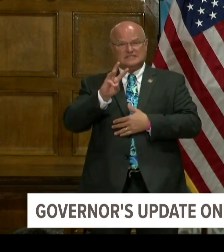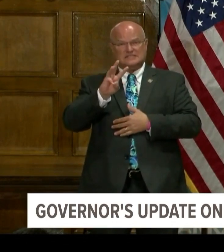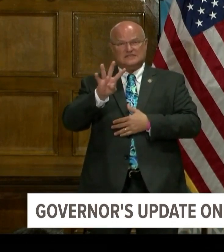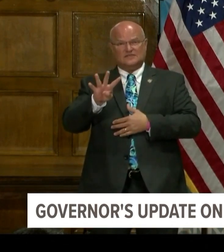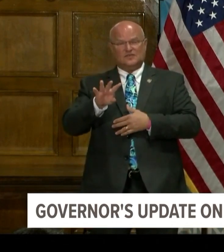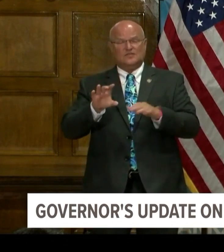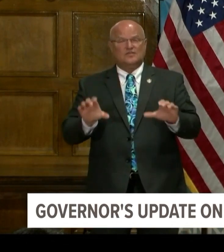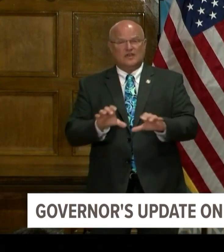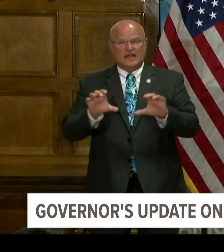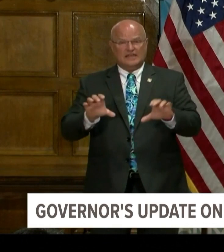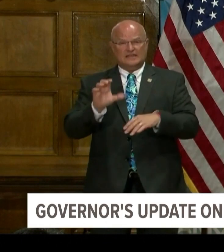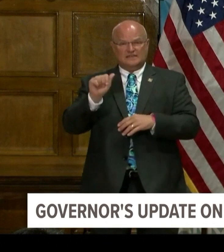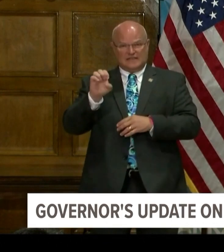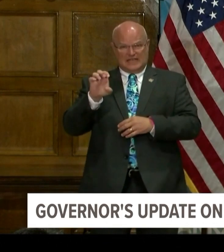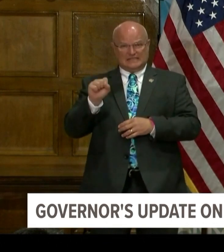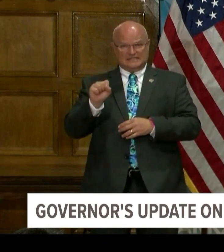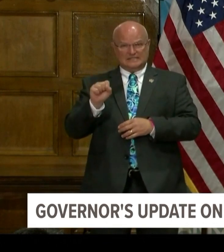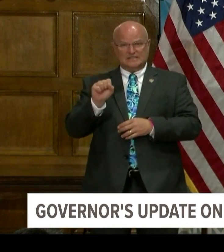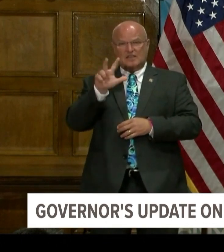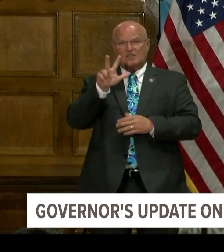3,764 that are active cases.